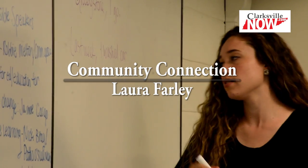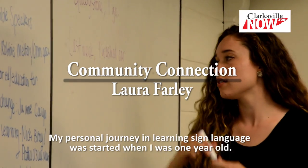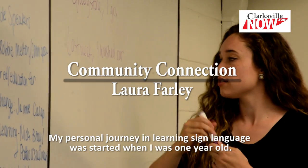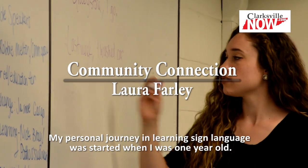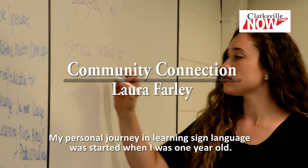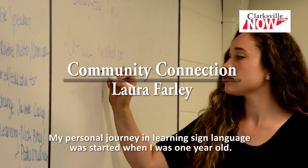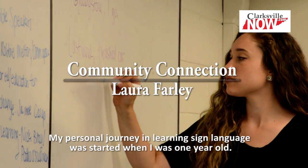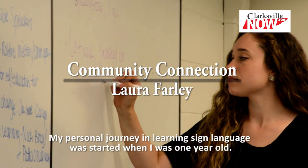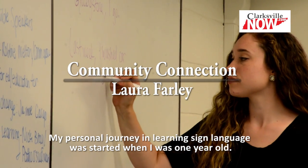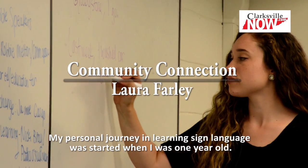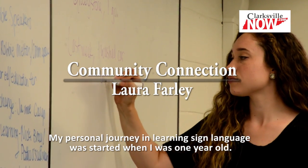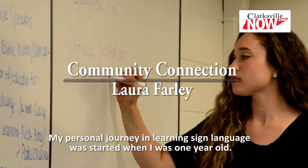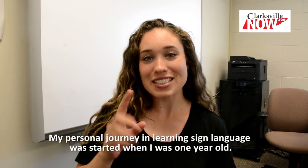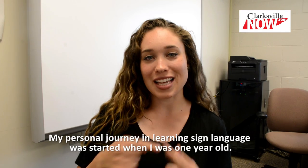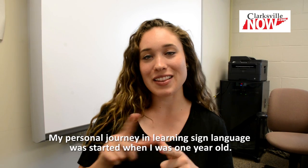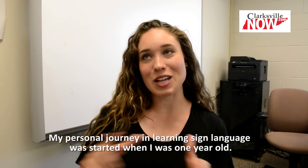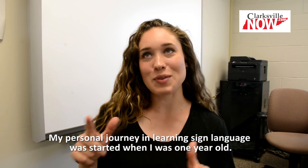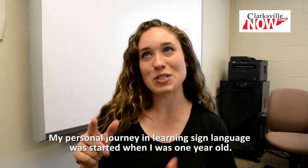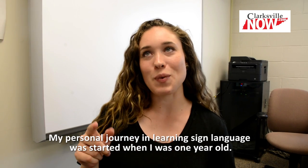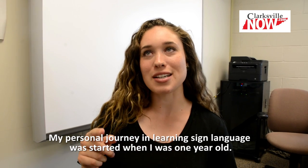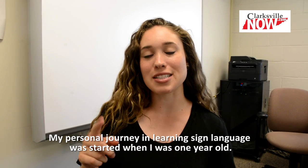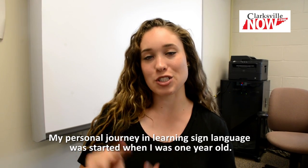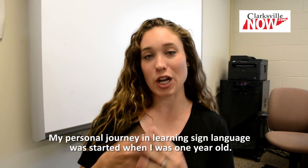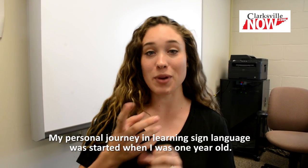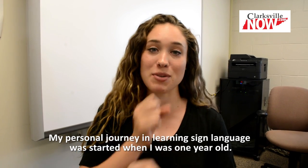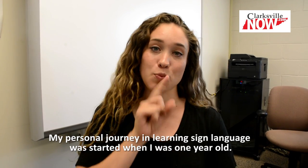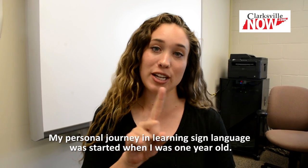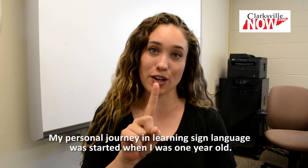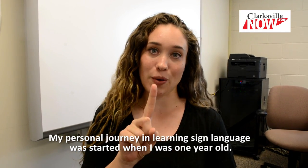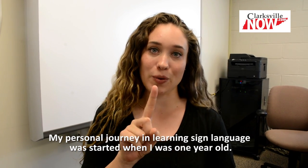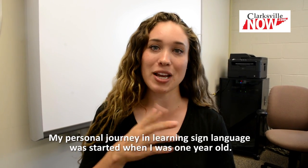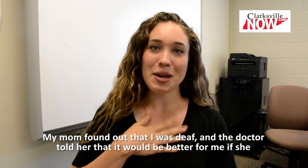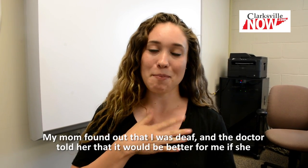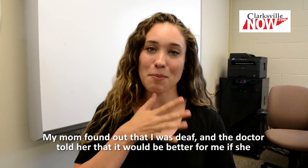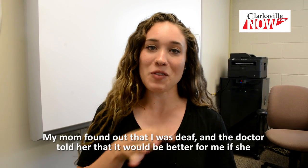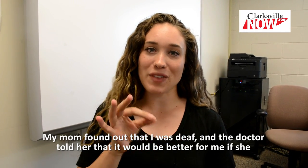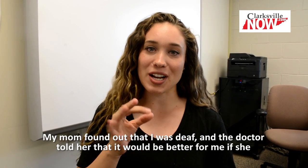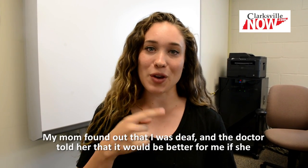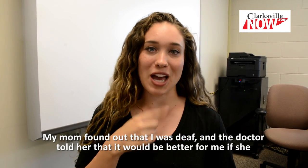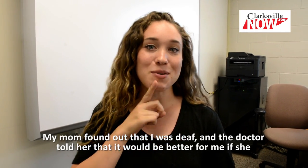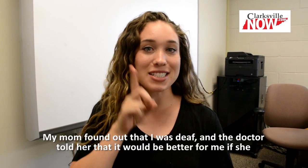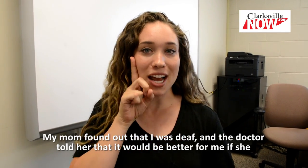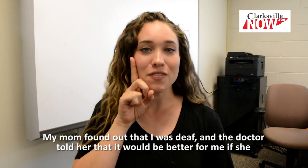So my personal journey in learning sign language was starting when I was one year old. My mom found out that I was deaf,